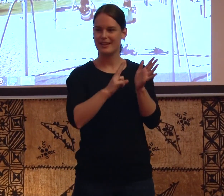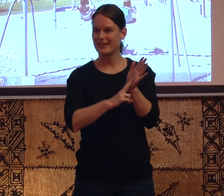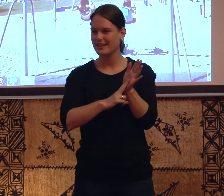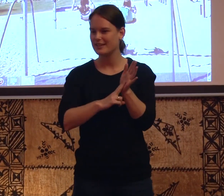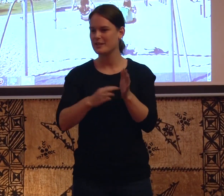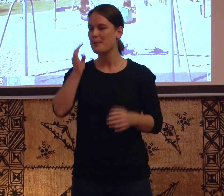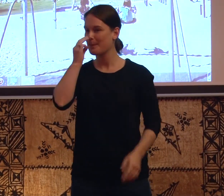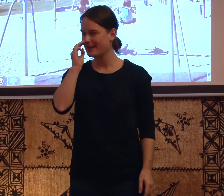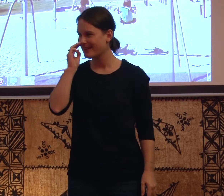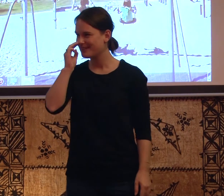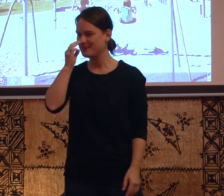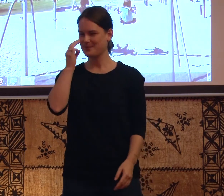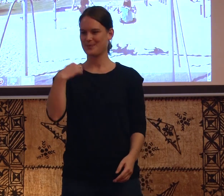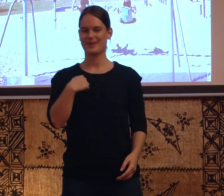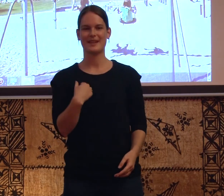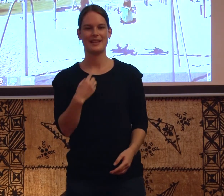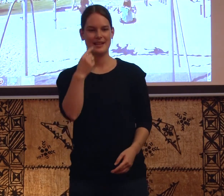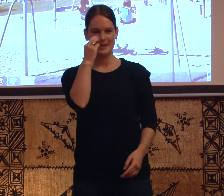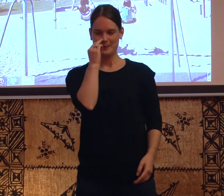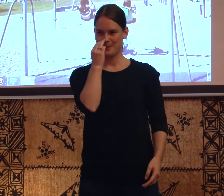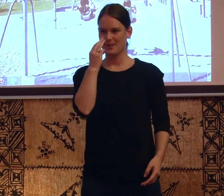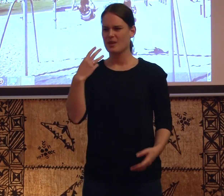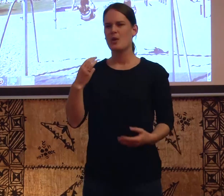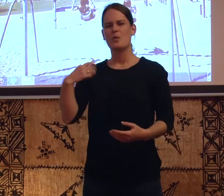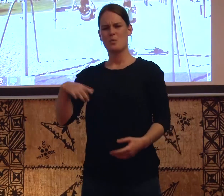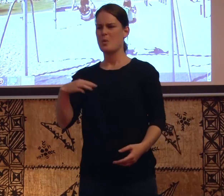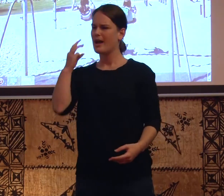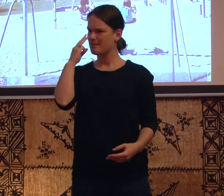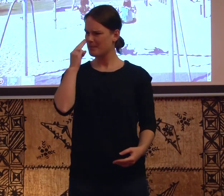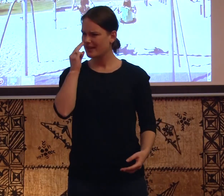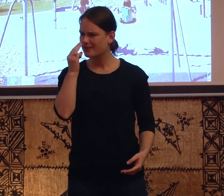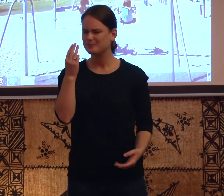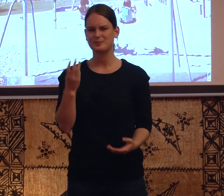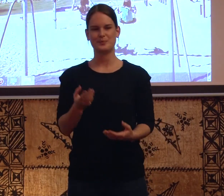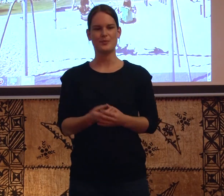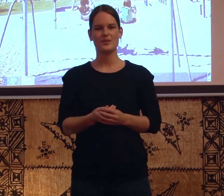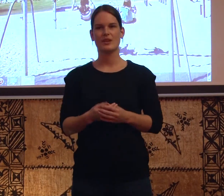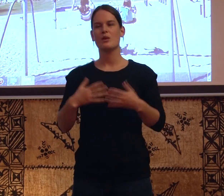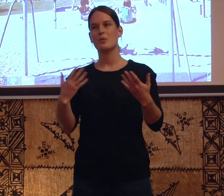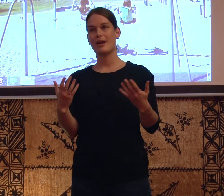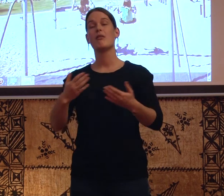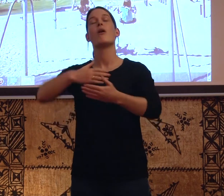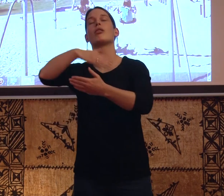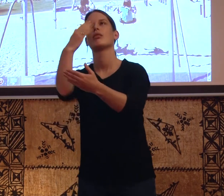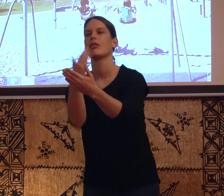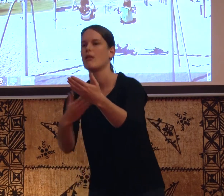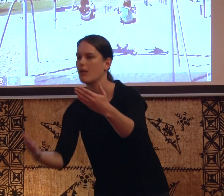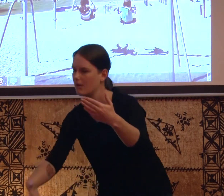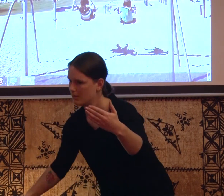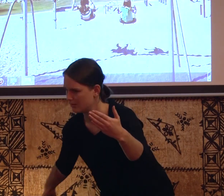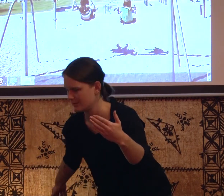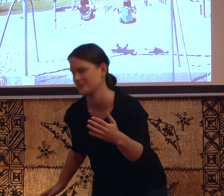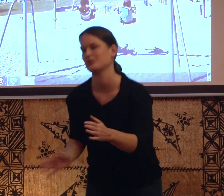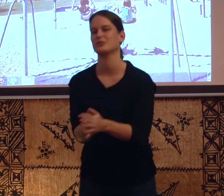My name's Megan. That's my name sign. So why is that my name sign?